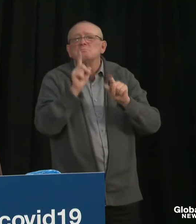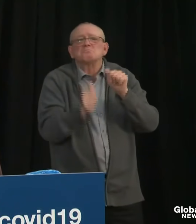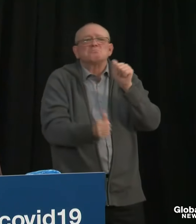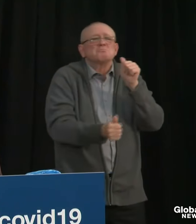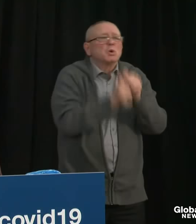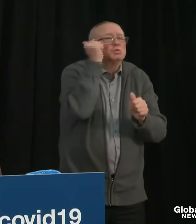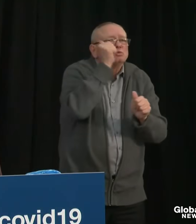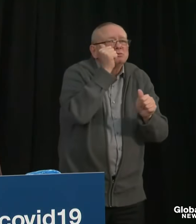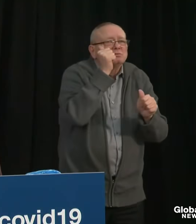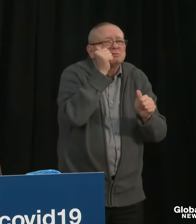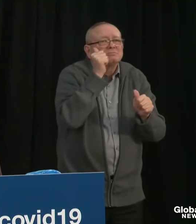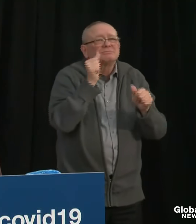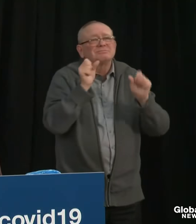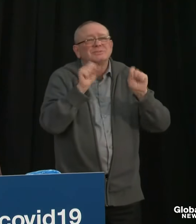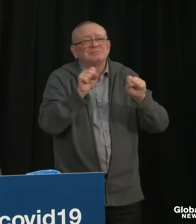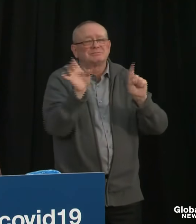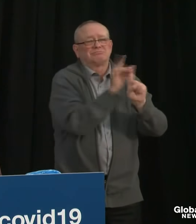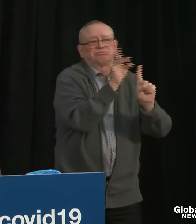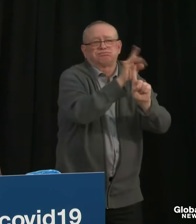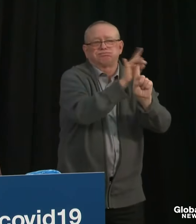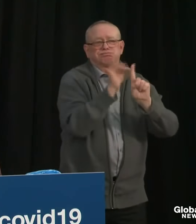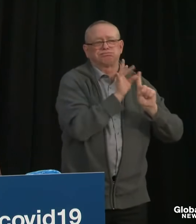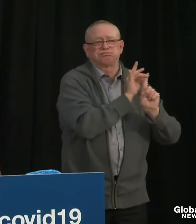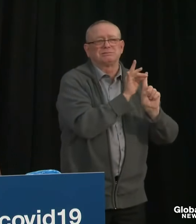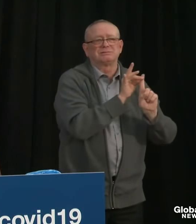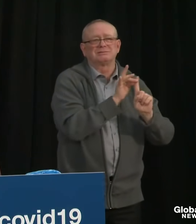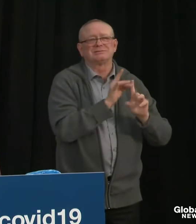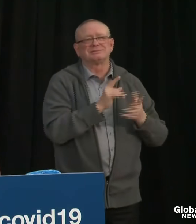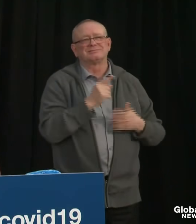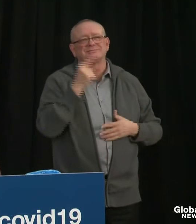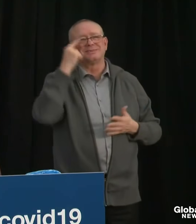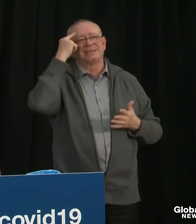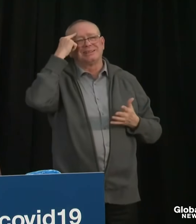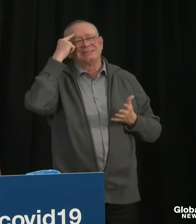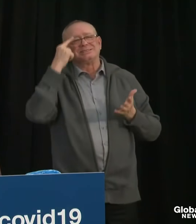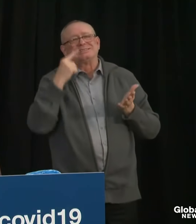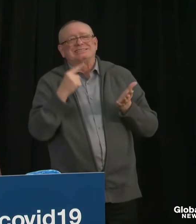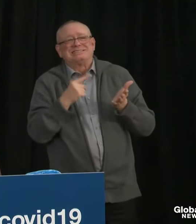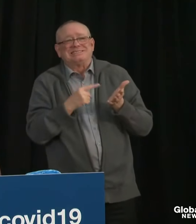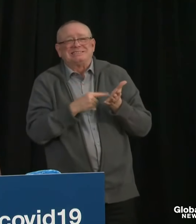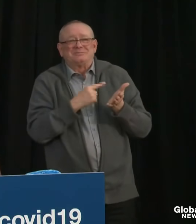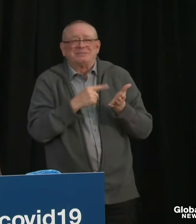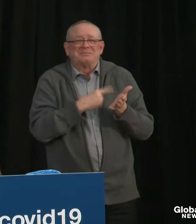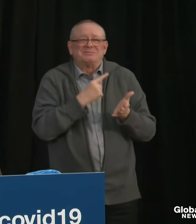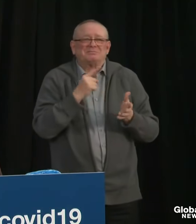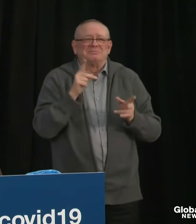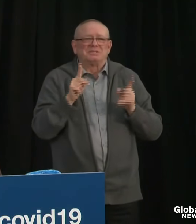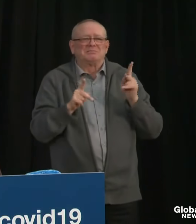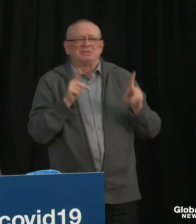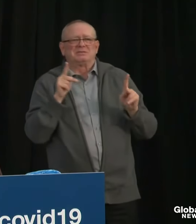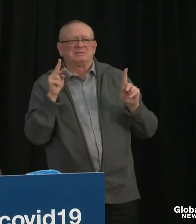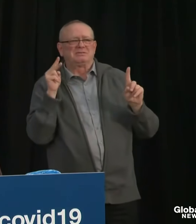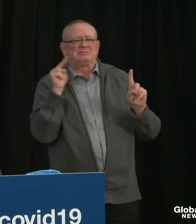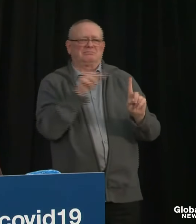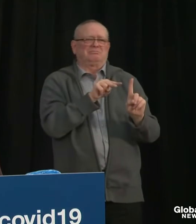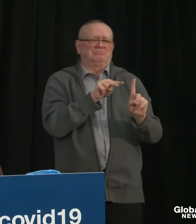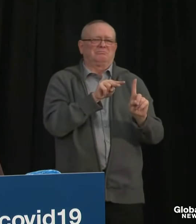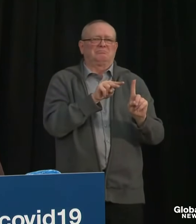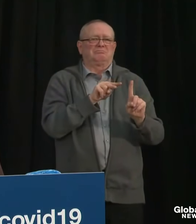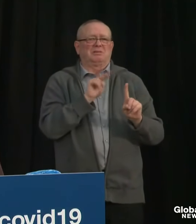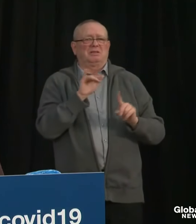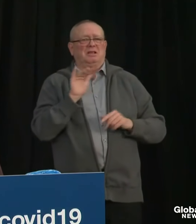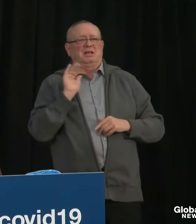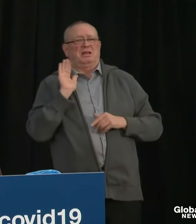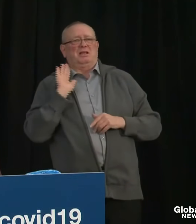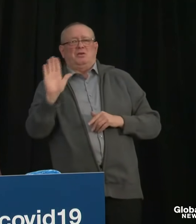work. So it's not, I think that sometimes people understand the decisions as having, as you referenced, taking people off